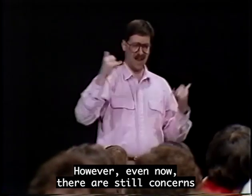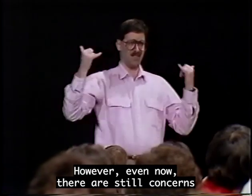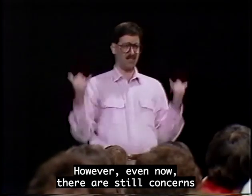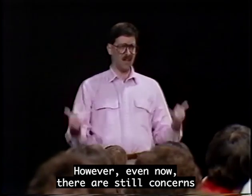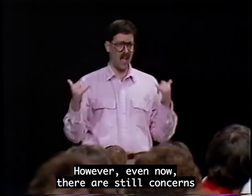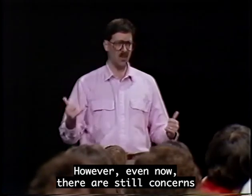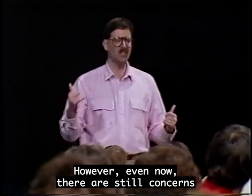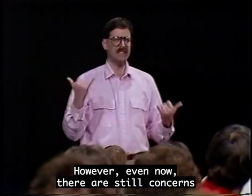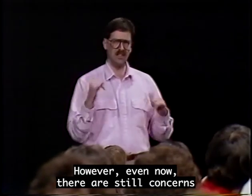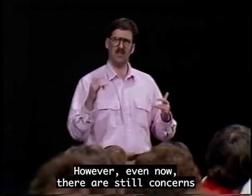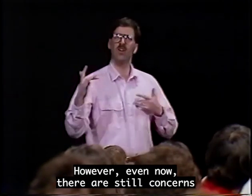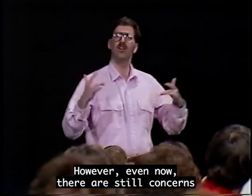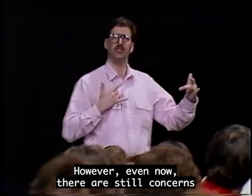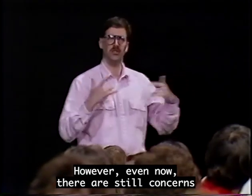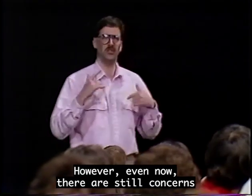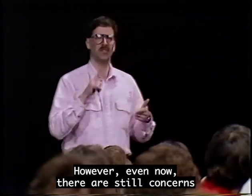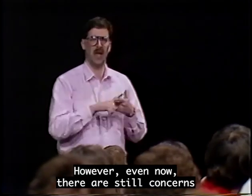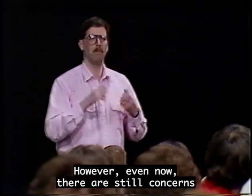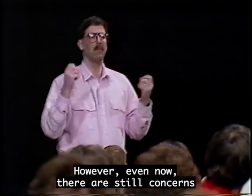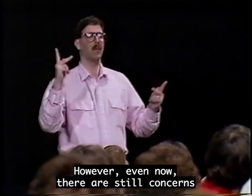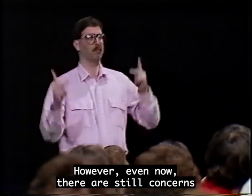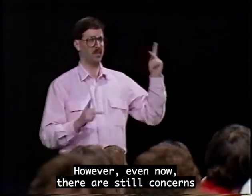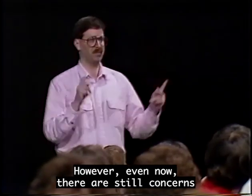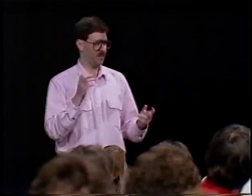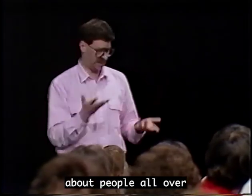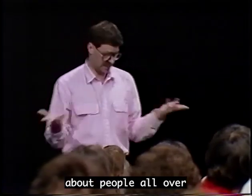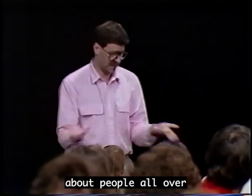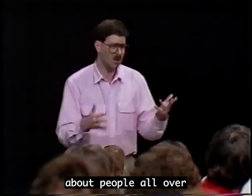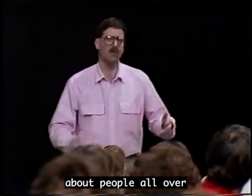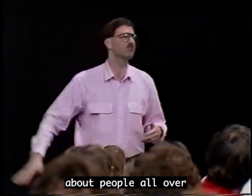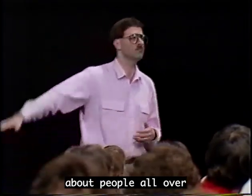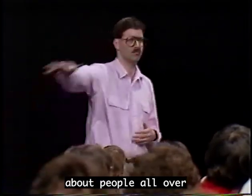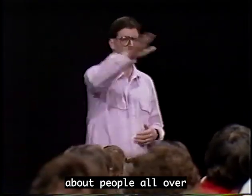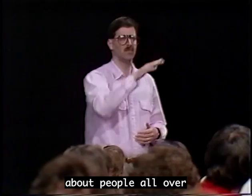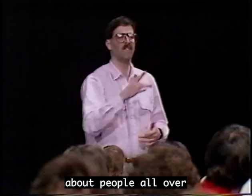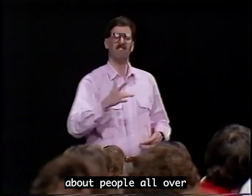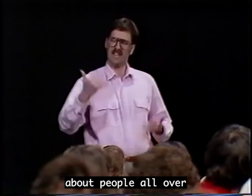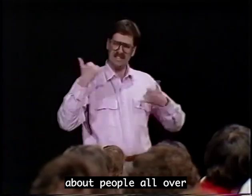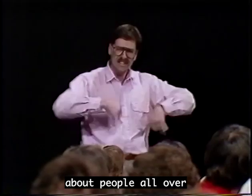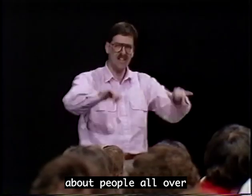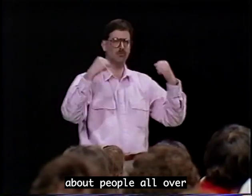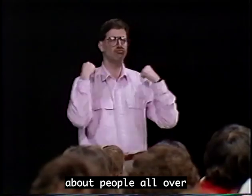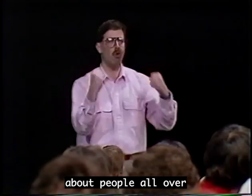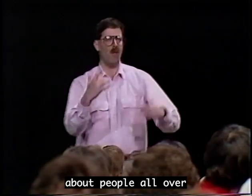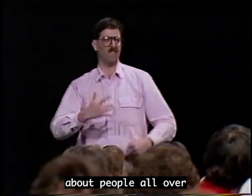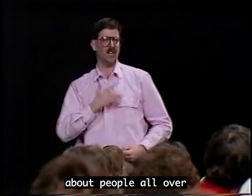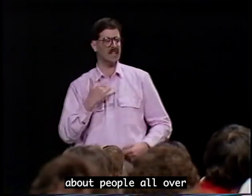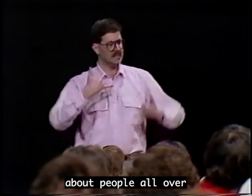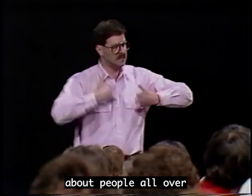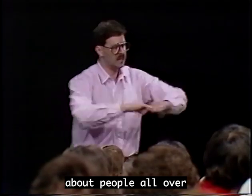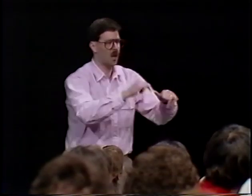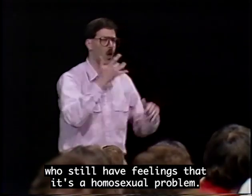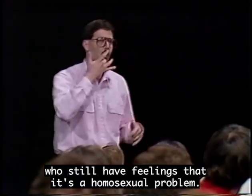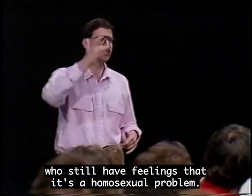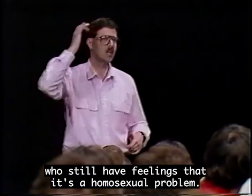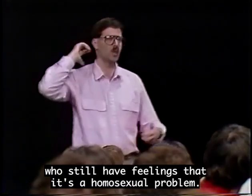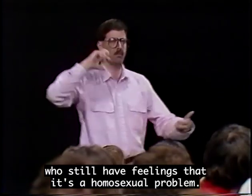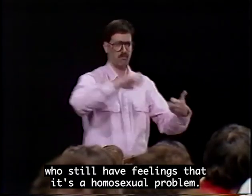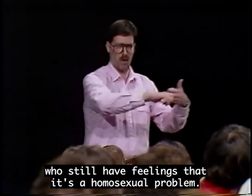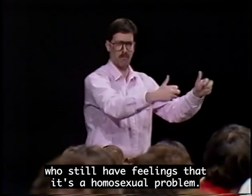However, even now, there are still concerns about people all over who still have